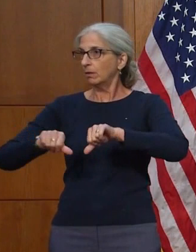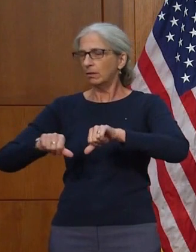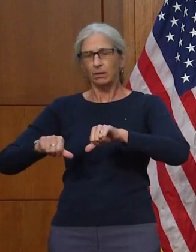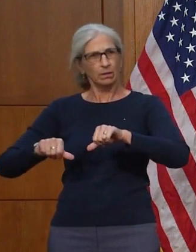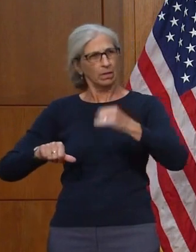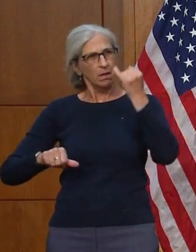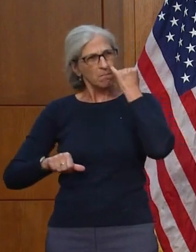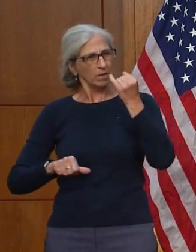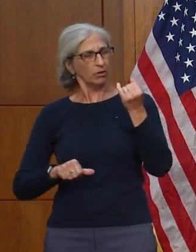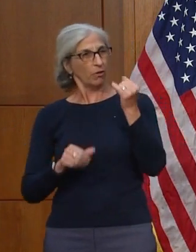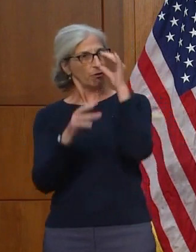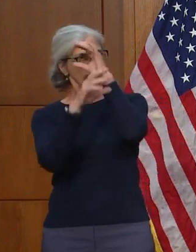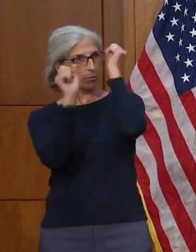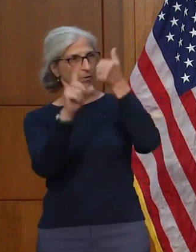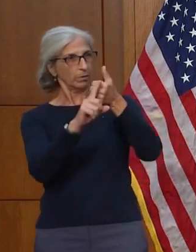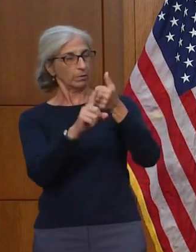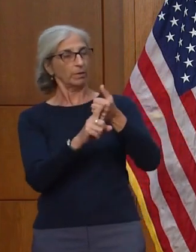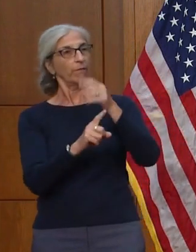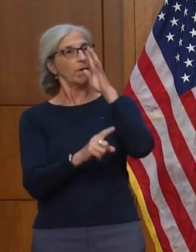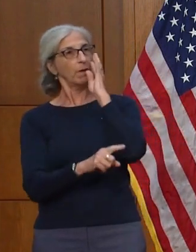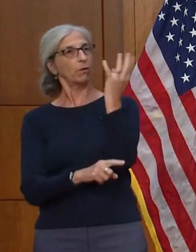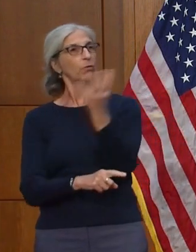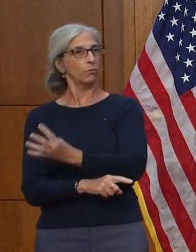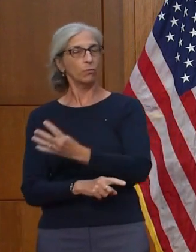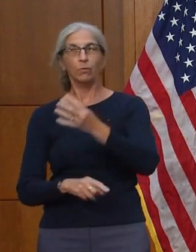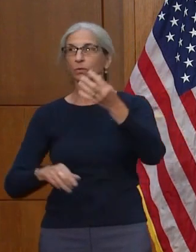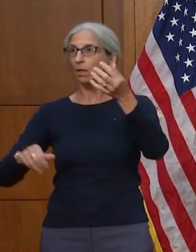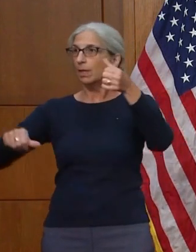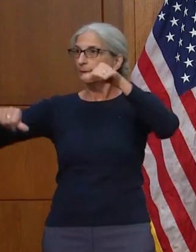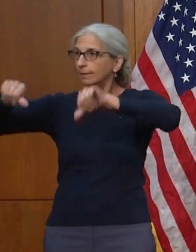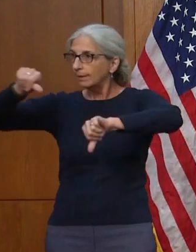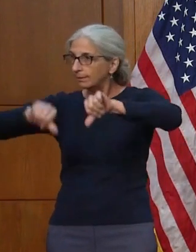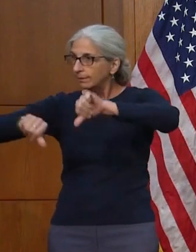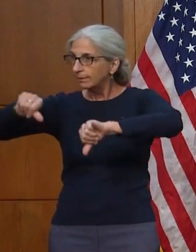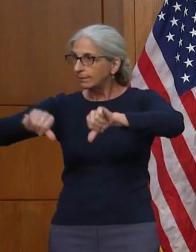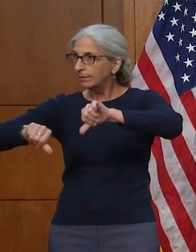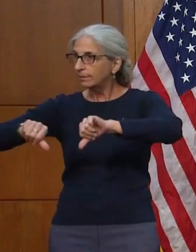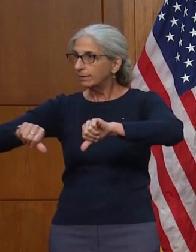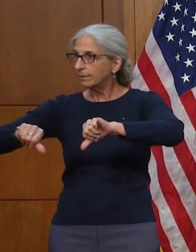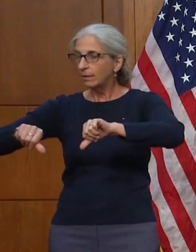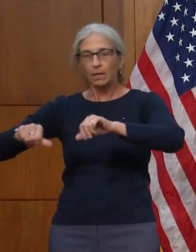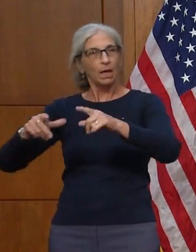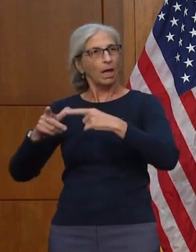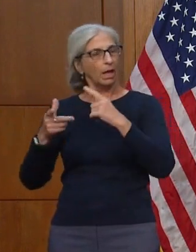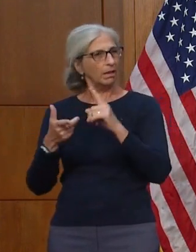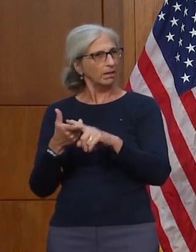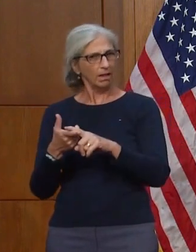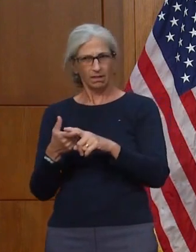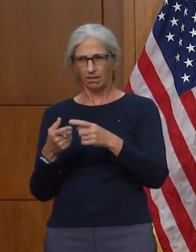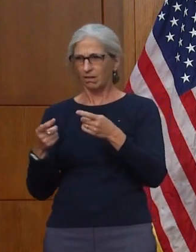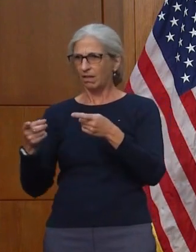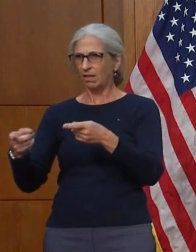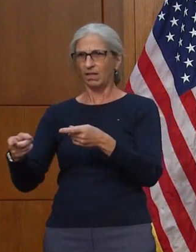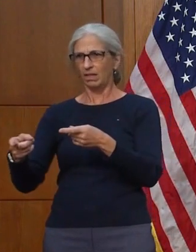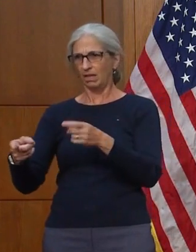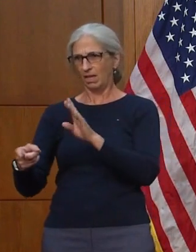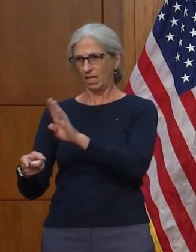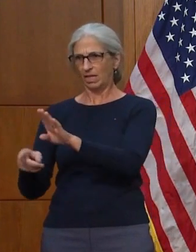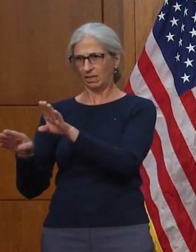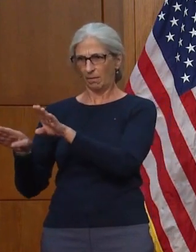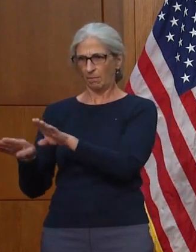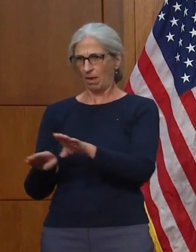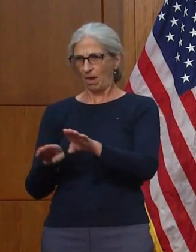the science, number one, and then goes against what even his